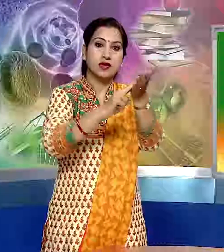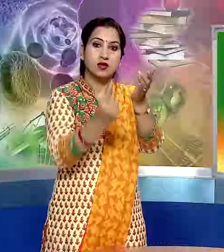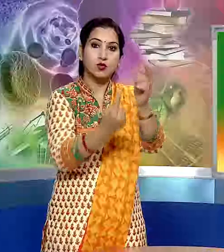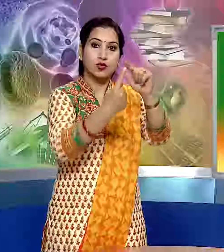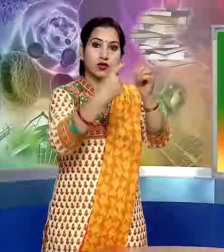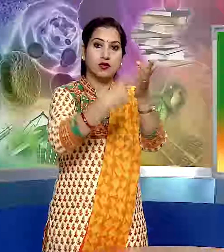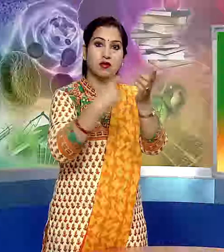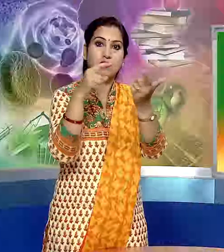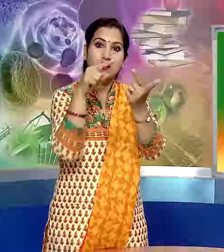Nutrients.